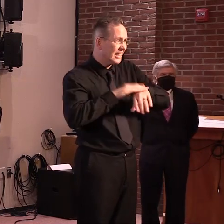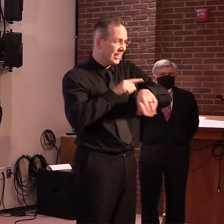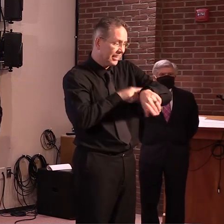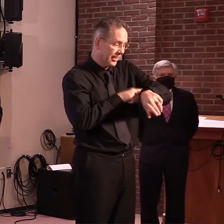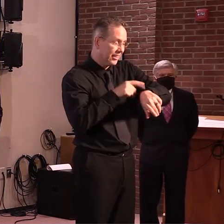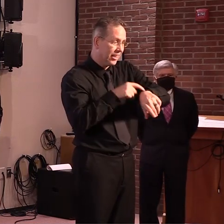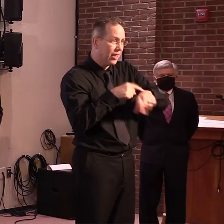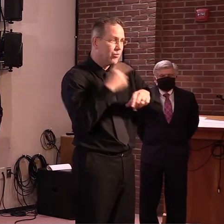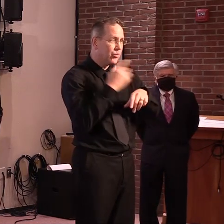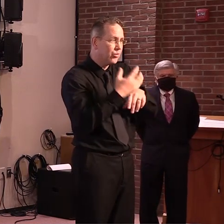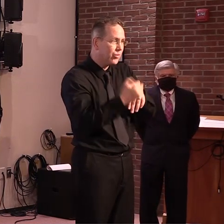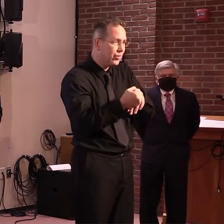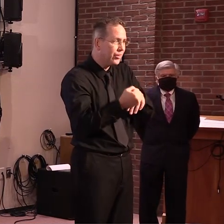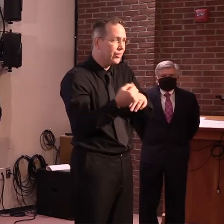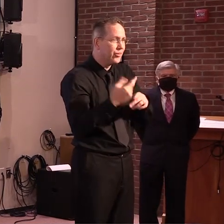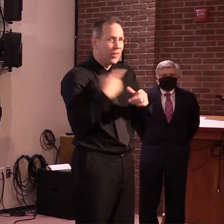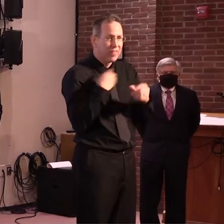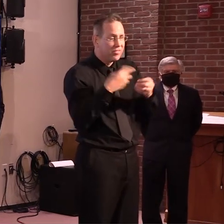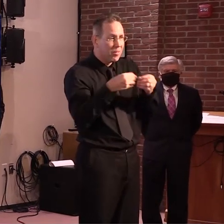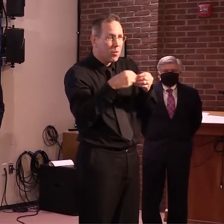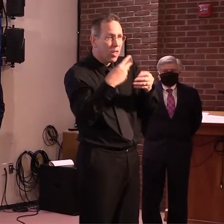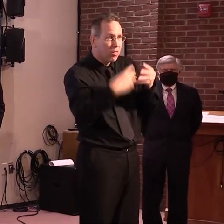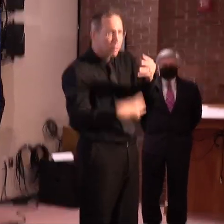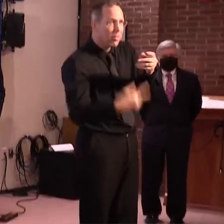in the queue. Greg, the County Courier.